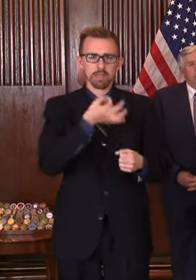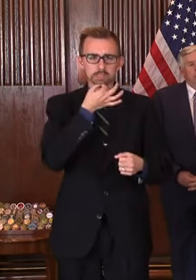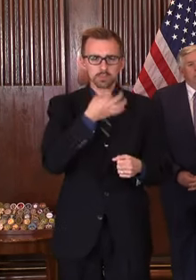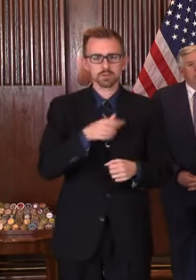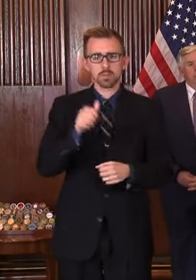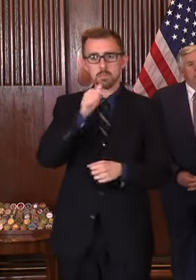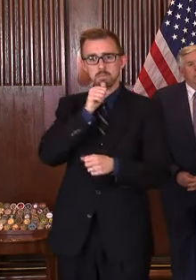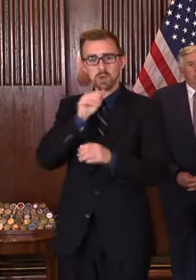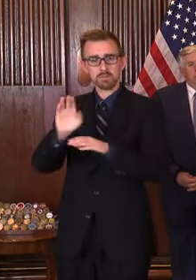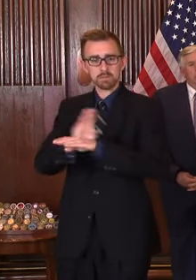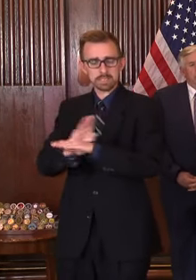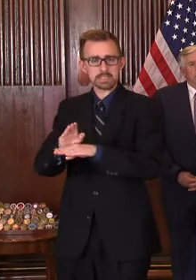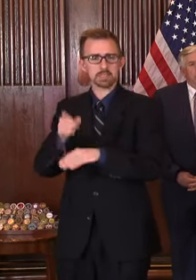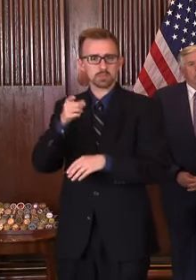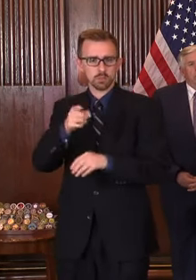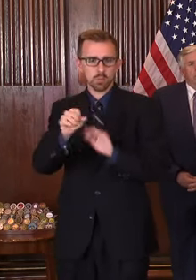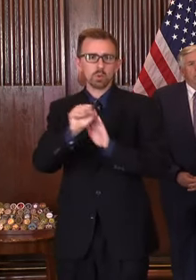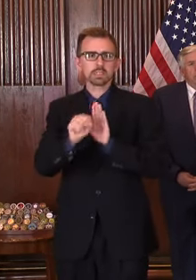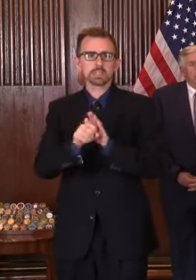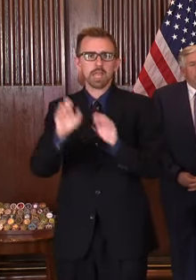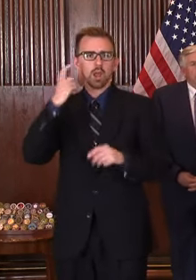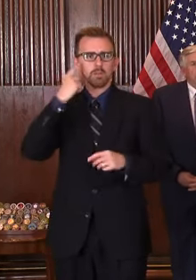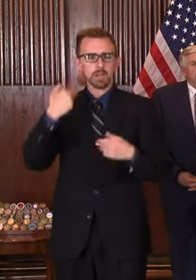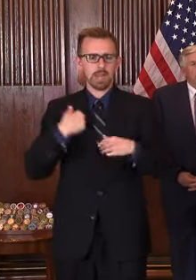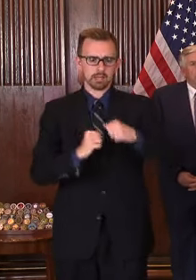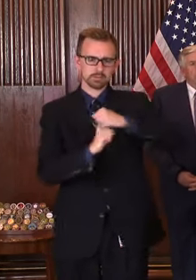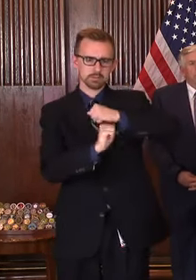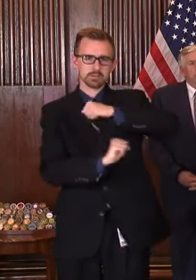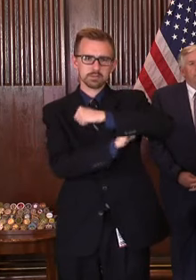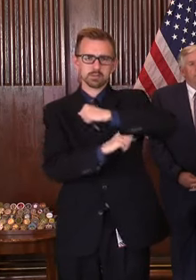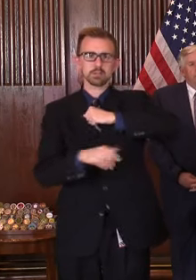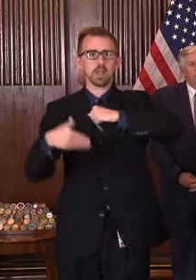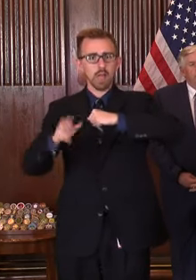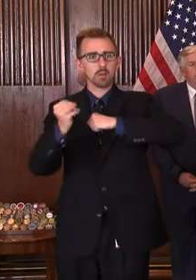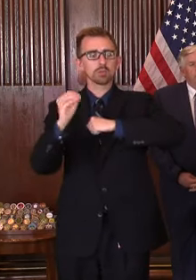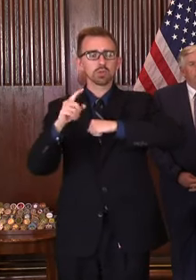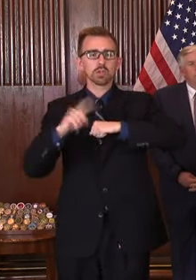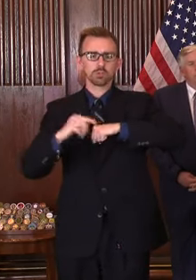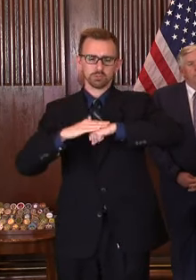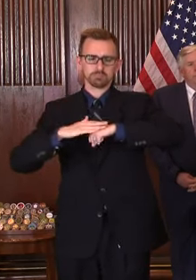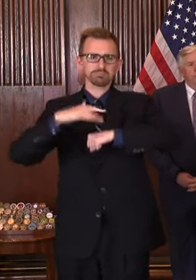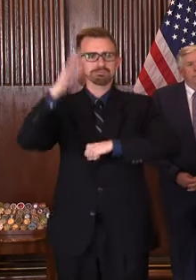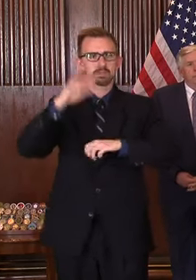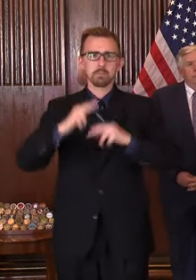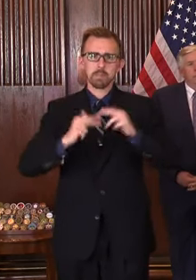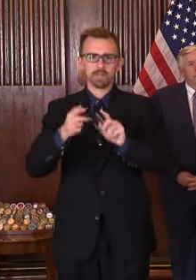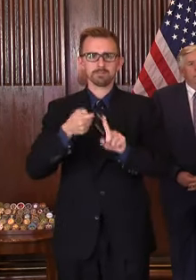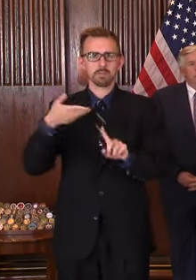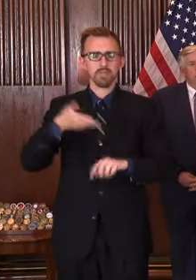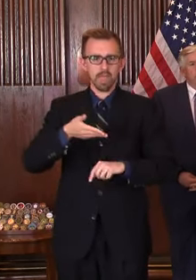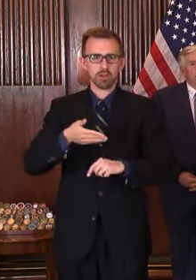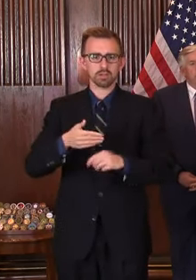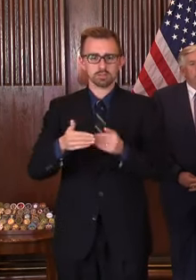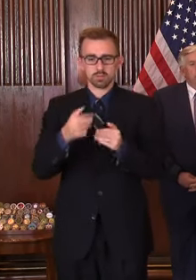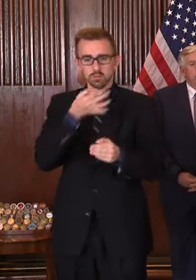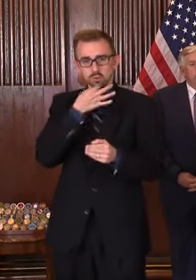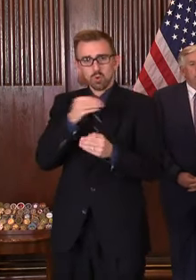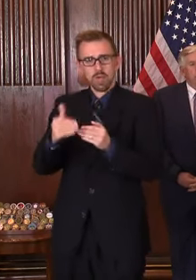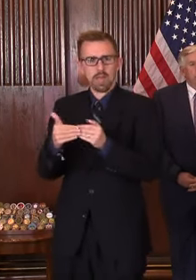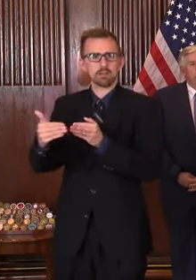your state government is building a foundation that will allow Missouri to effectively manage COVID-19 in the near and long